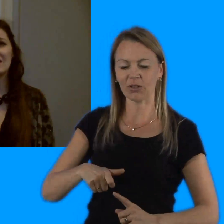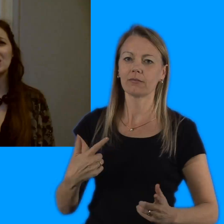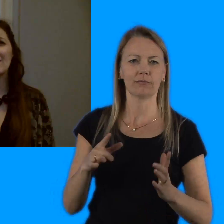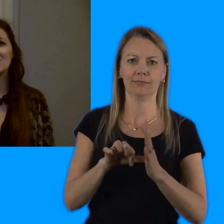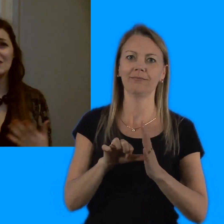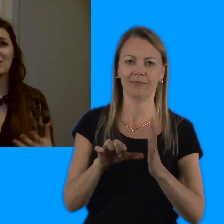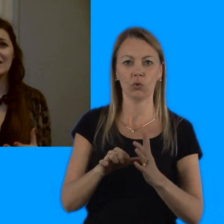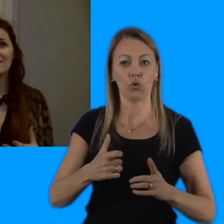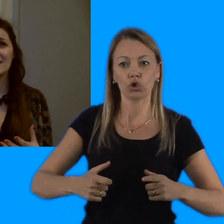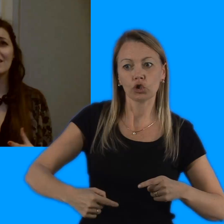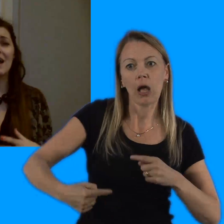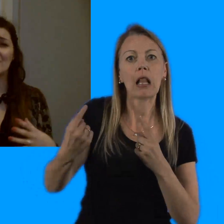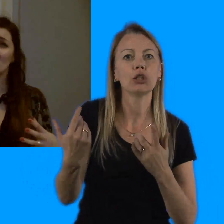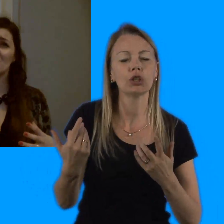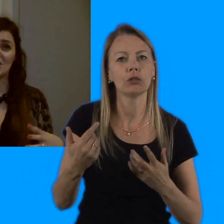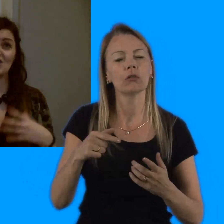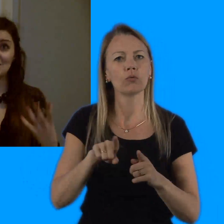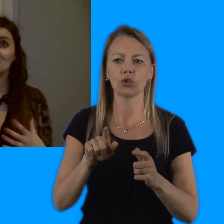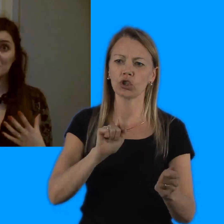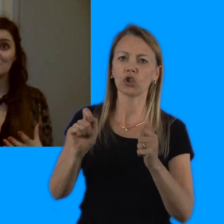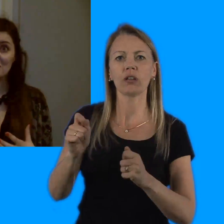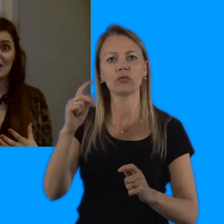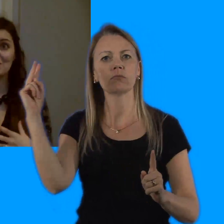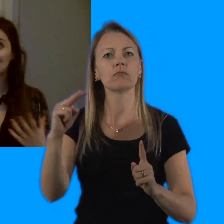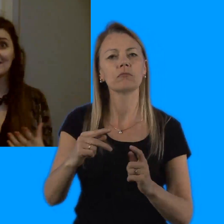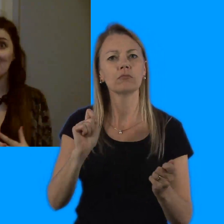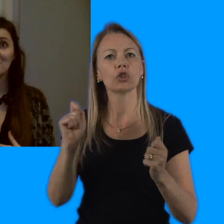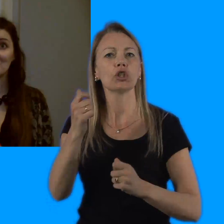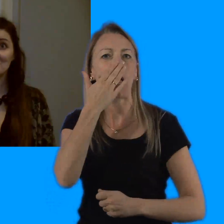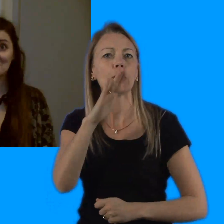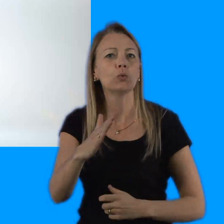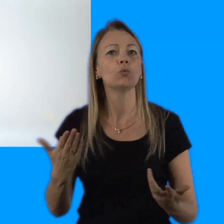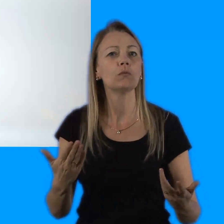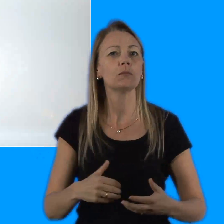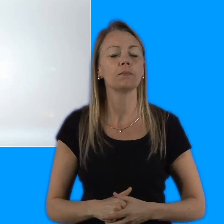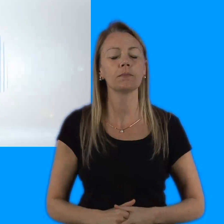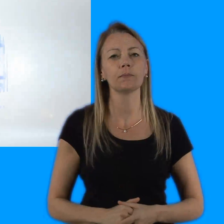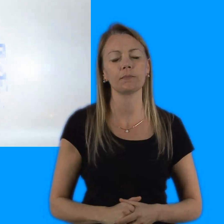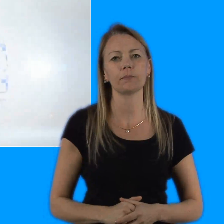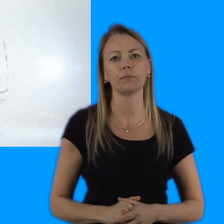So I think challenging it where you see it and hopefully just changing people's perceptions that you come across.